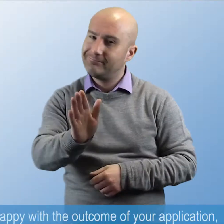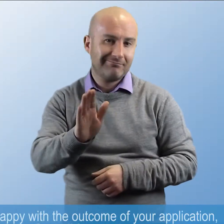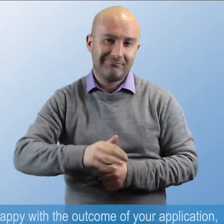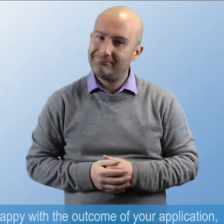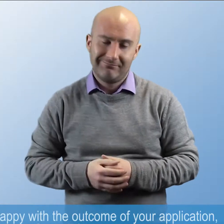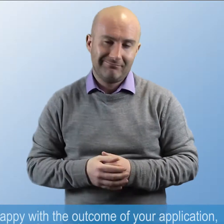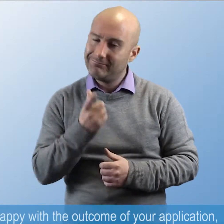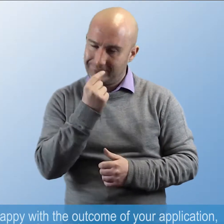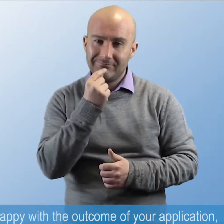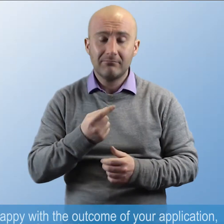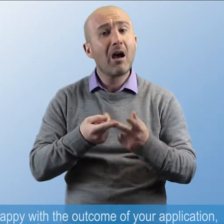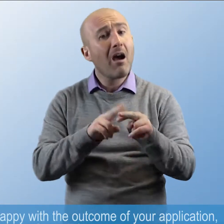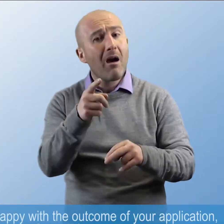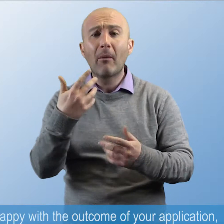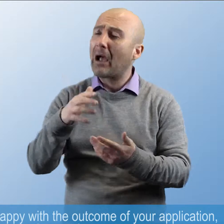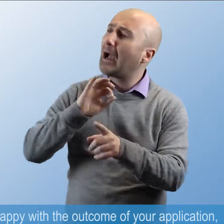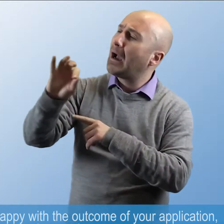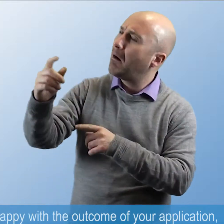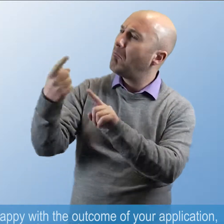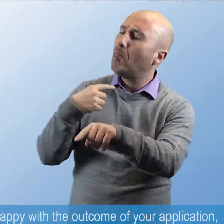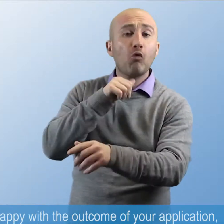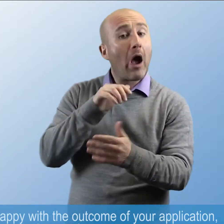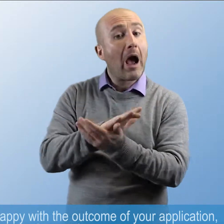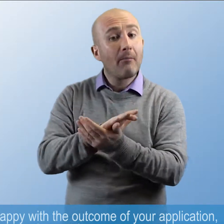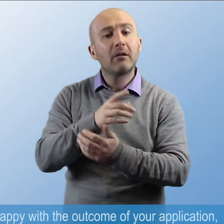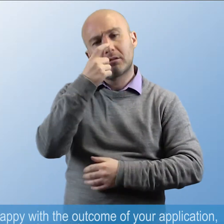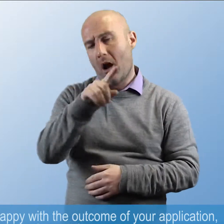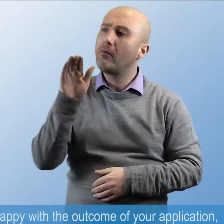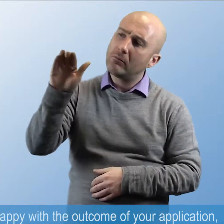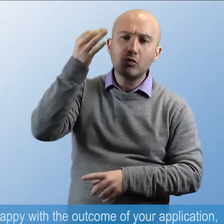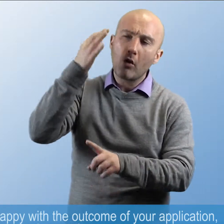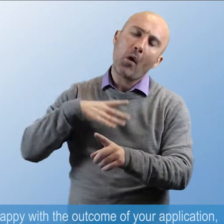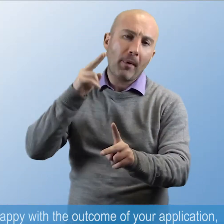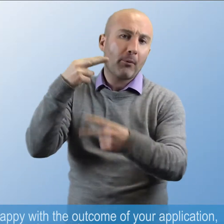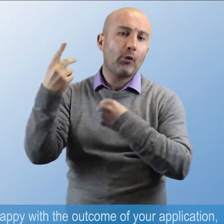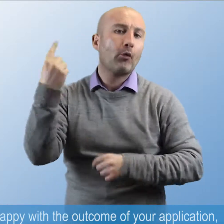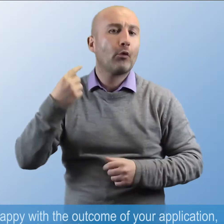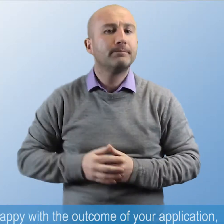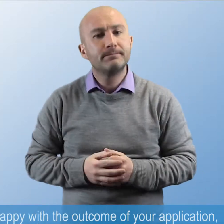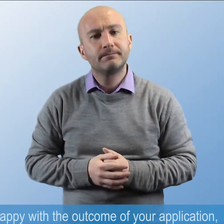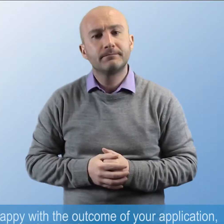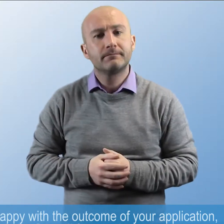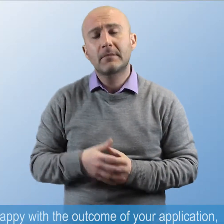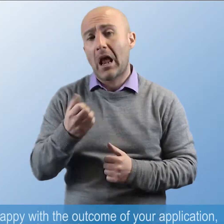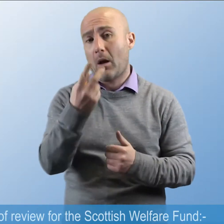Fund. False. If you are not happy with the outcome of your application, you can ask the council